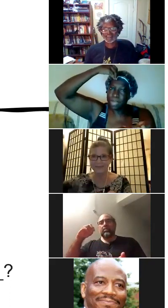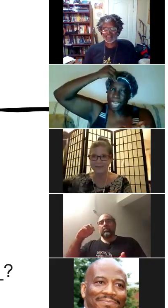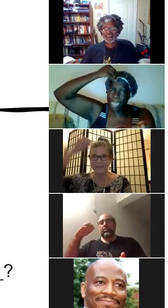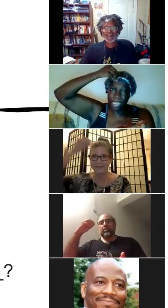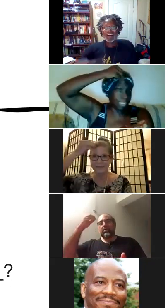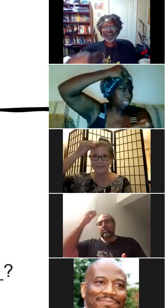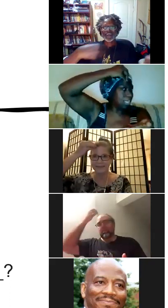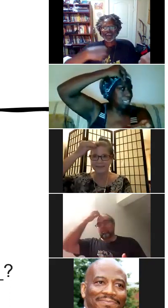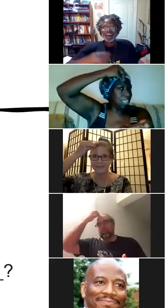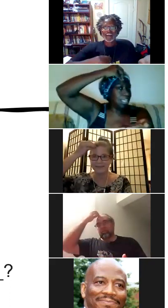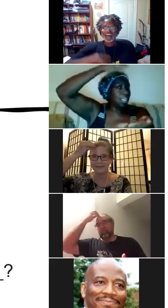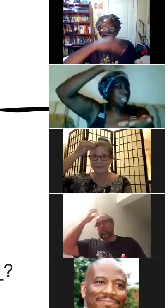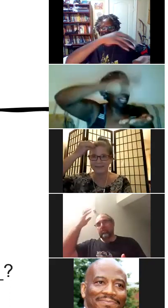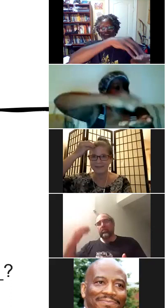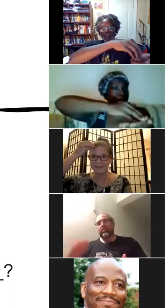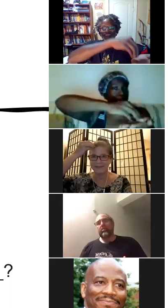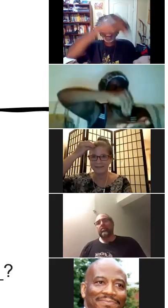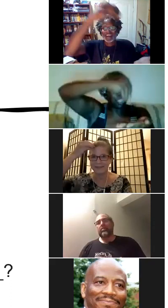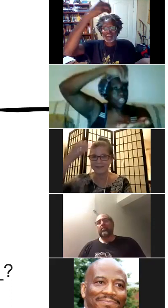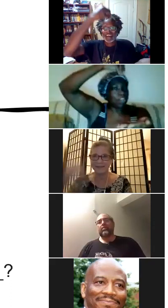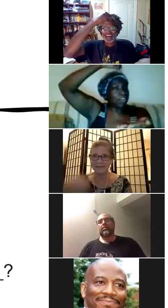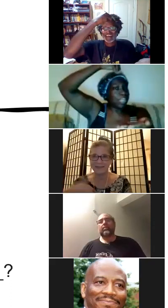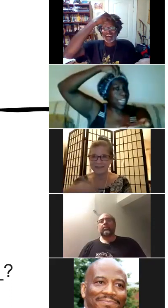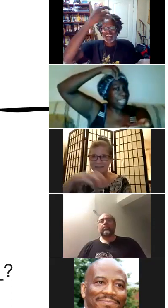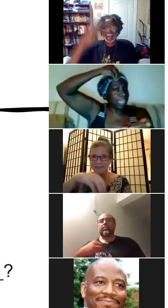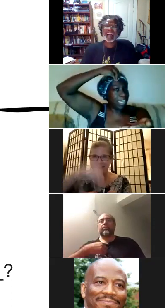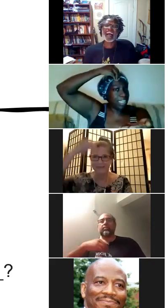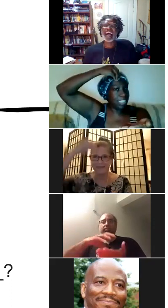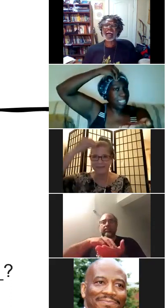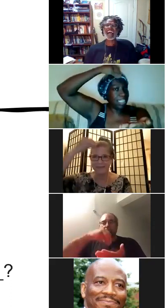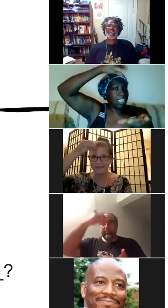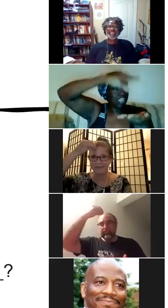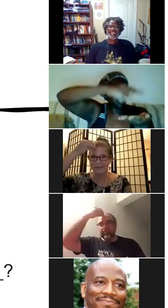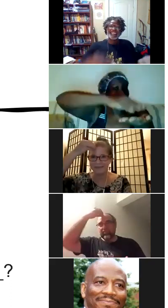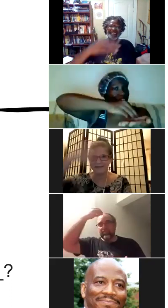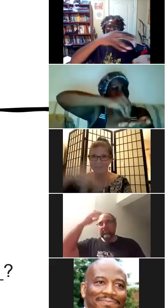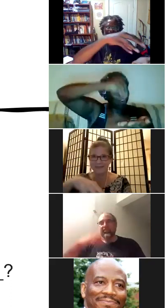your brain. Oh, okay. I'm learning.